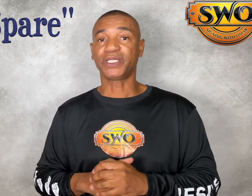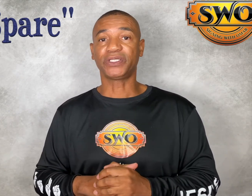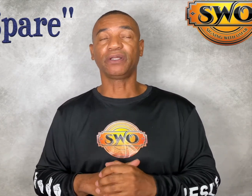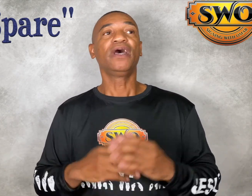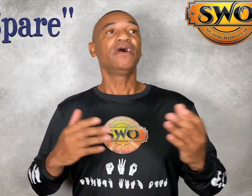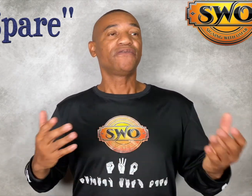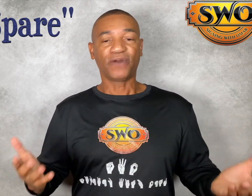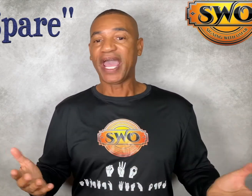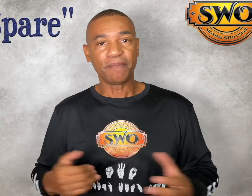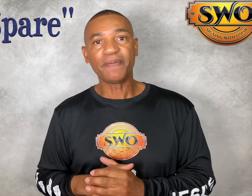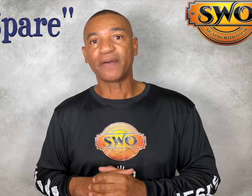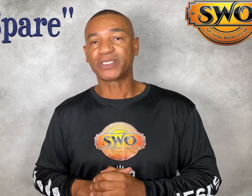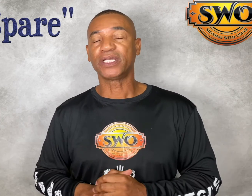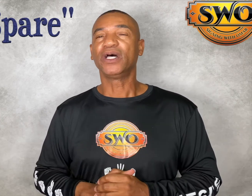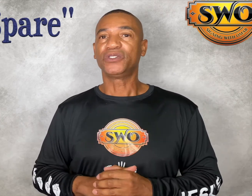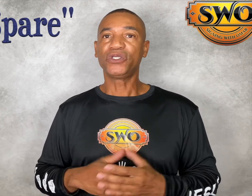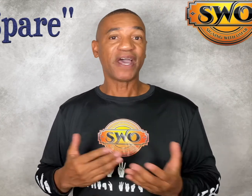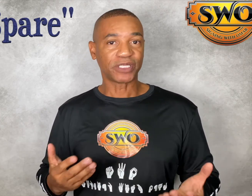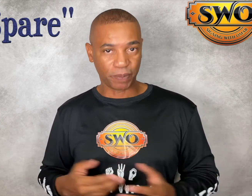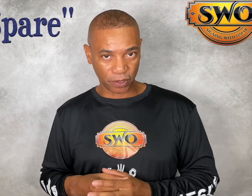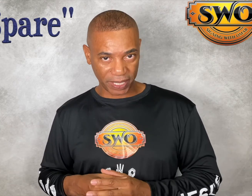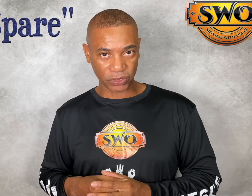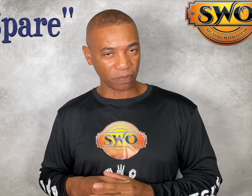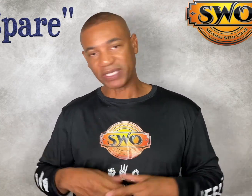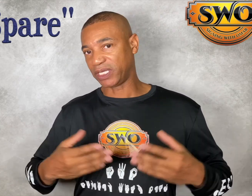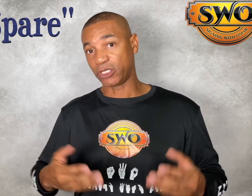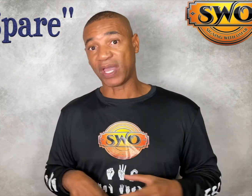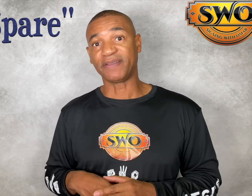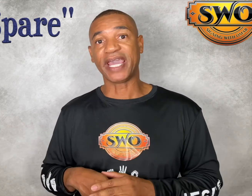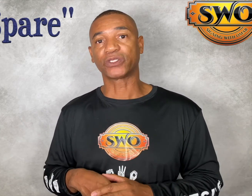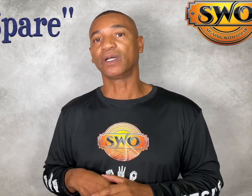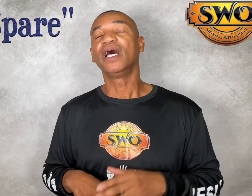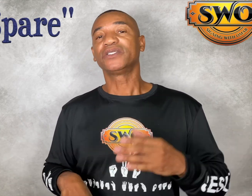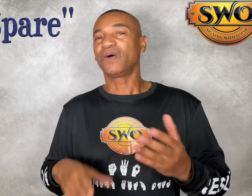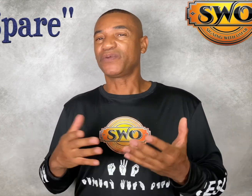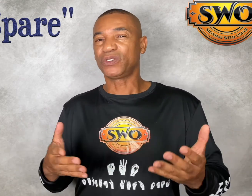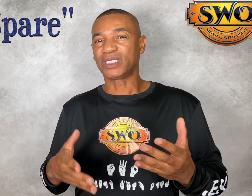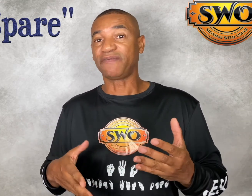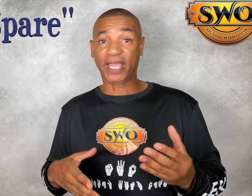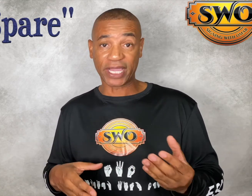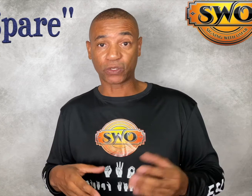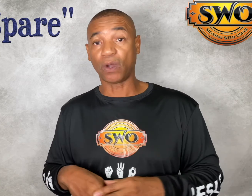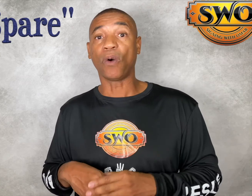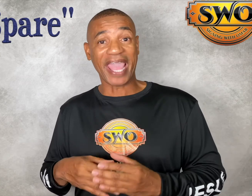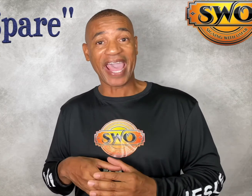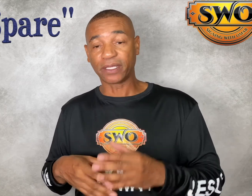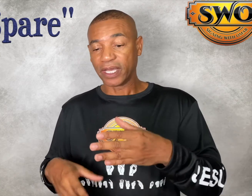conversation. Maybe I would say, do you have a spare pencil? Basically, do you have an extra? So I would do the sign for extra or add.